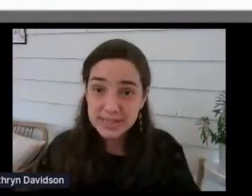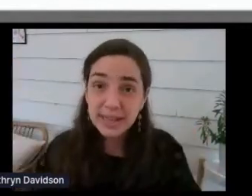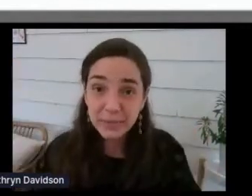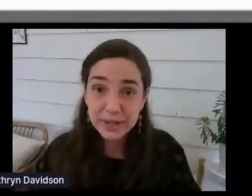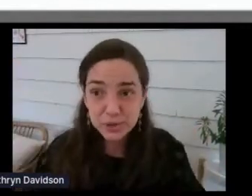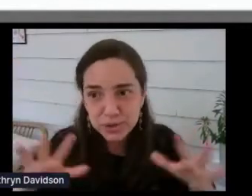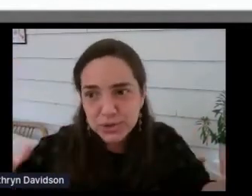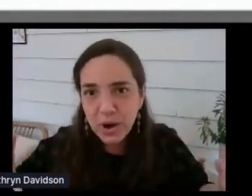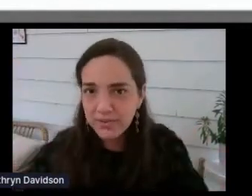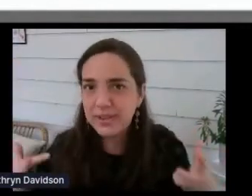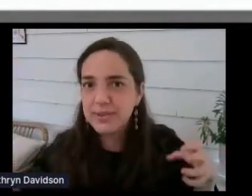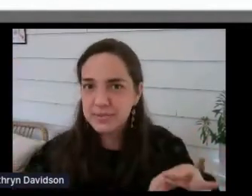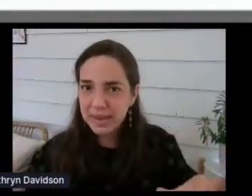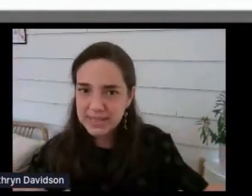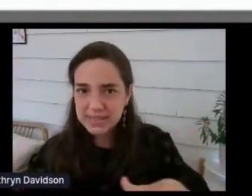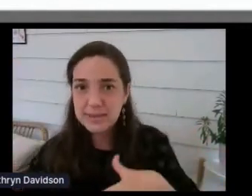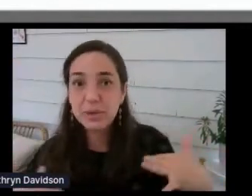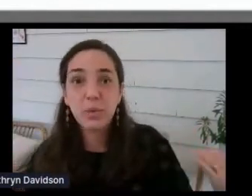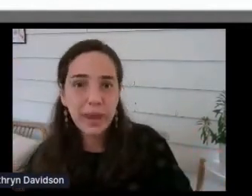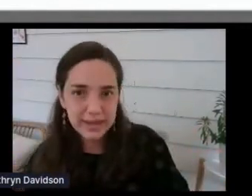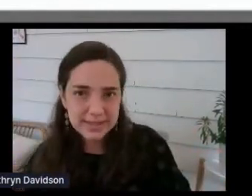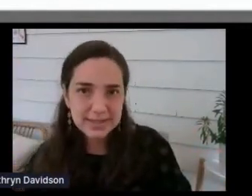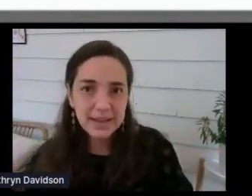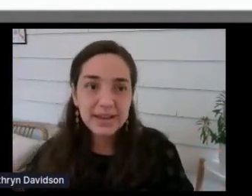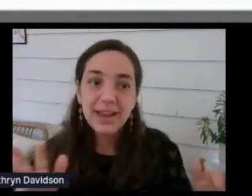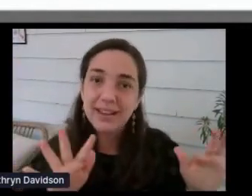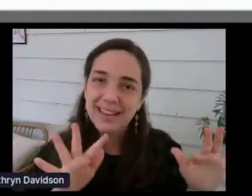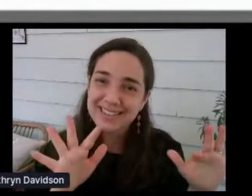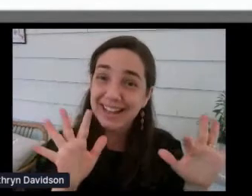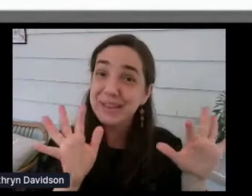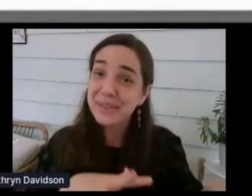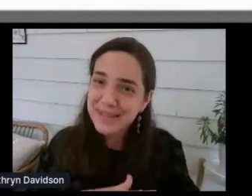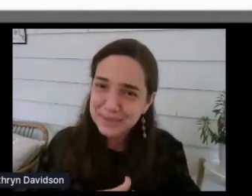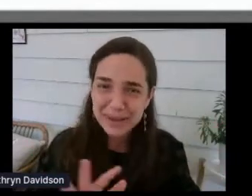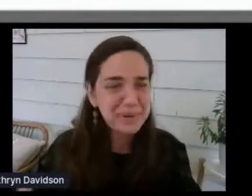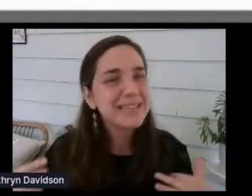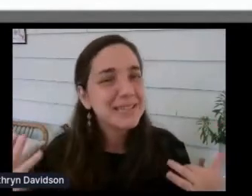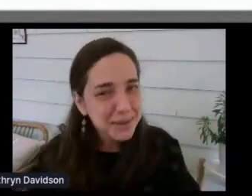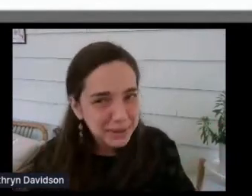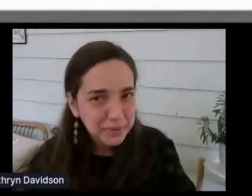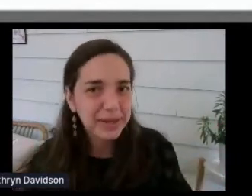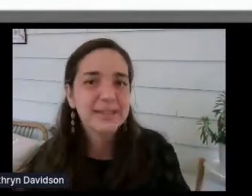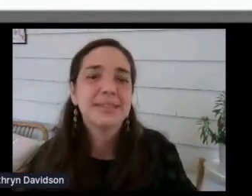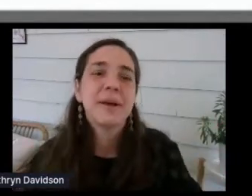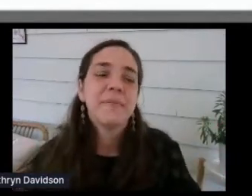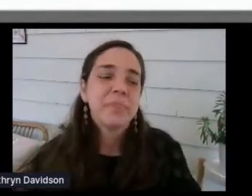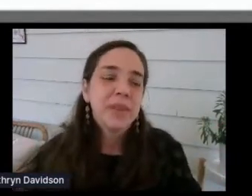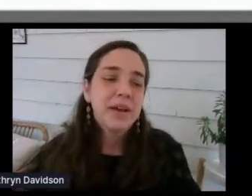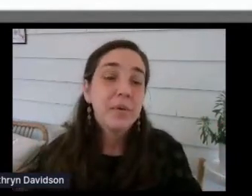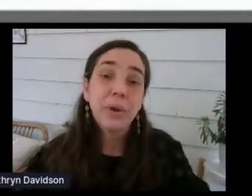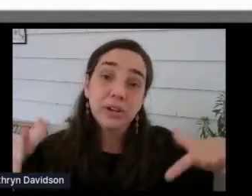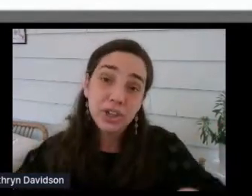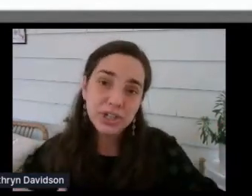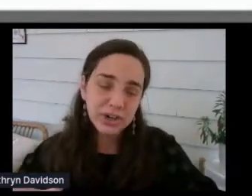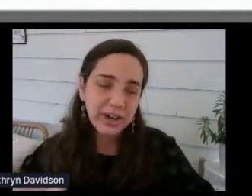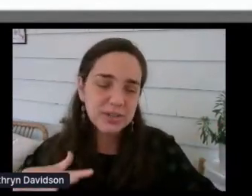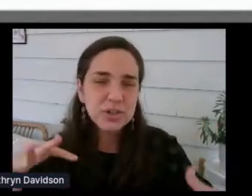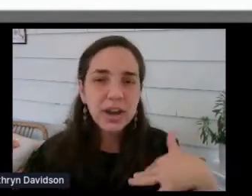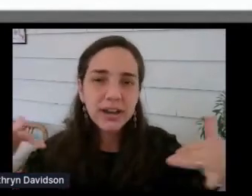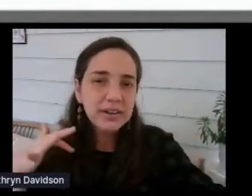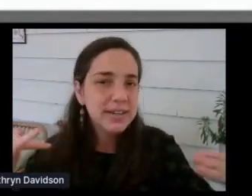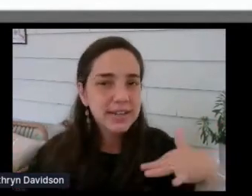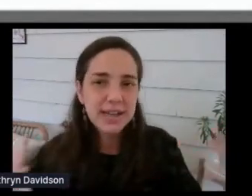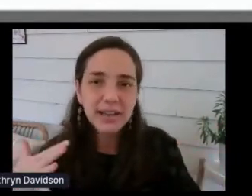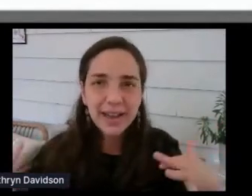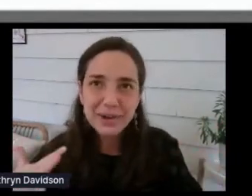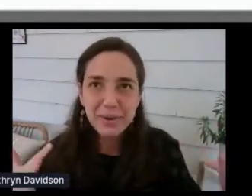you don't use a sign language, you do often use space in similar ways, not in exactly this way, but in similar ways when you're gesturing. And so